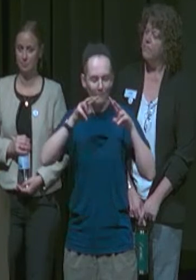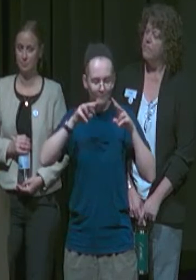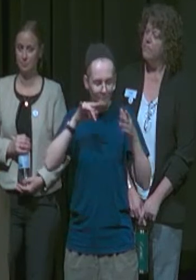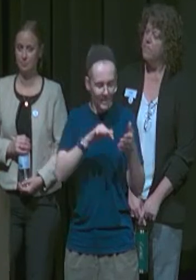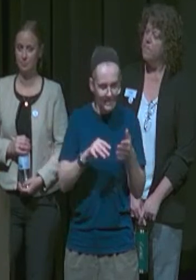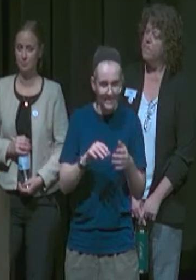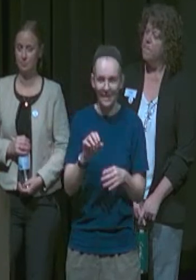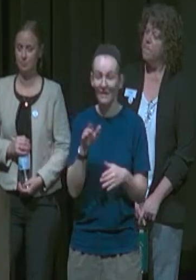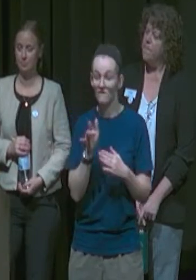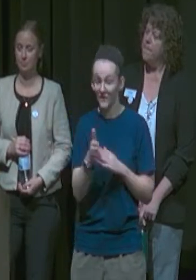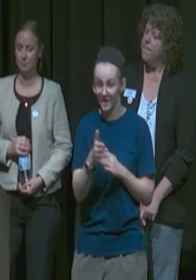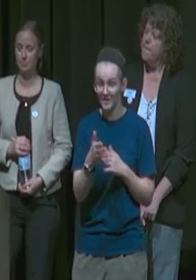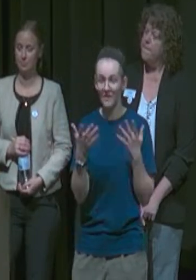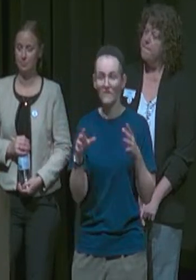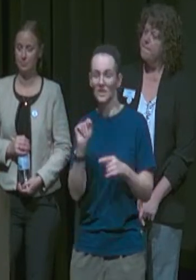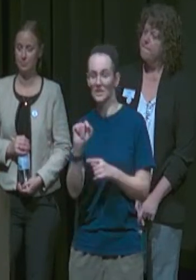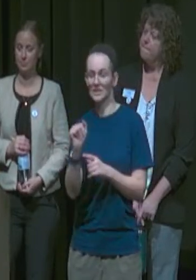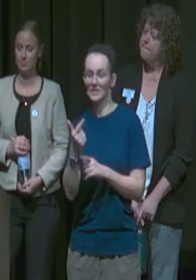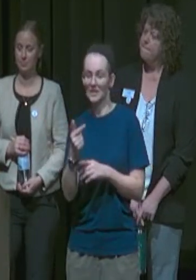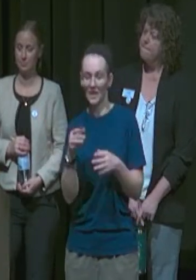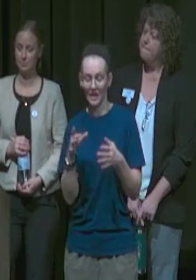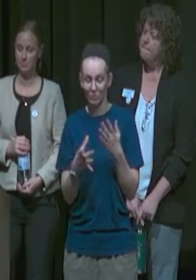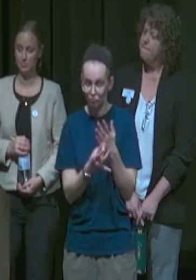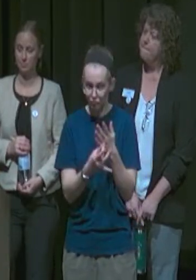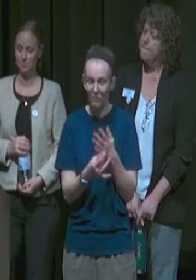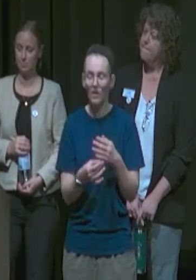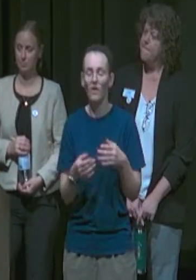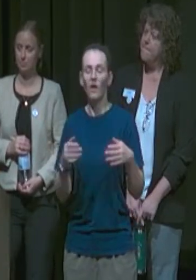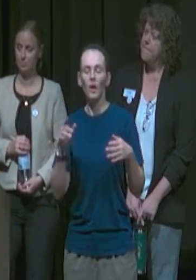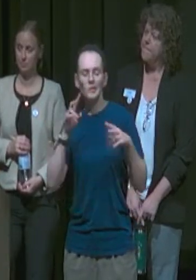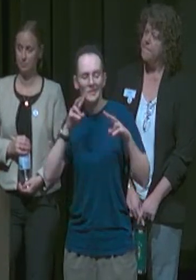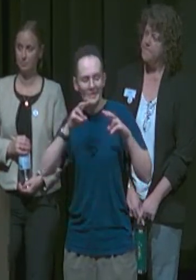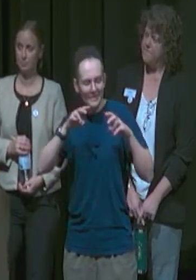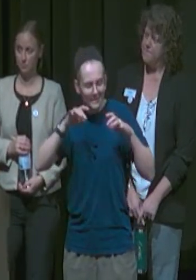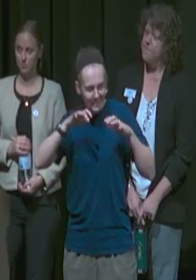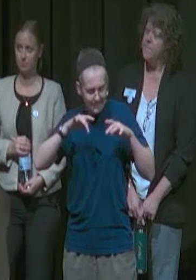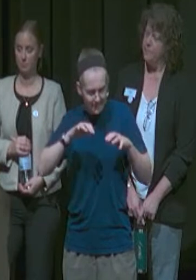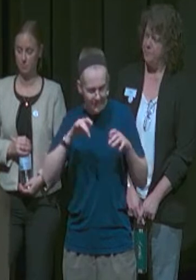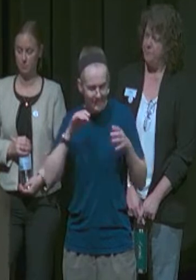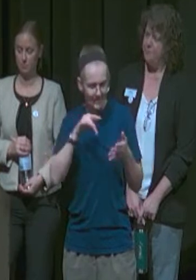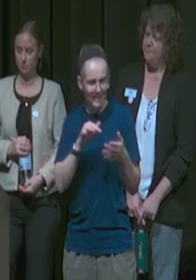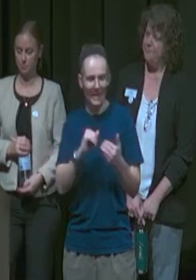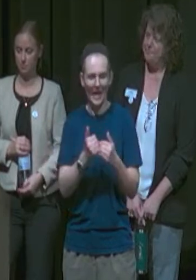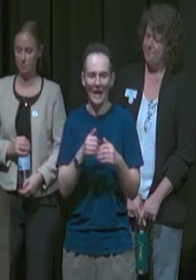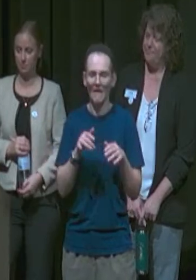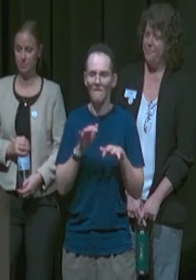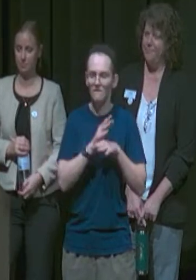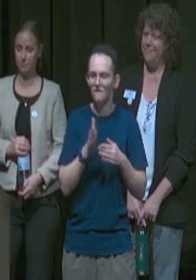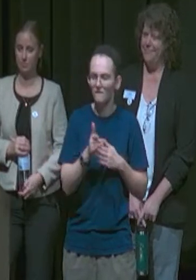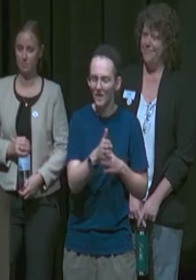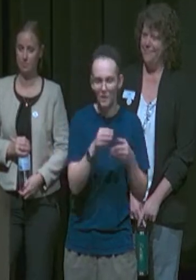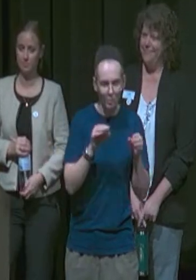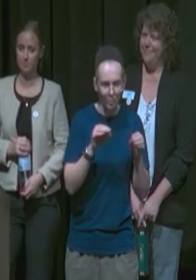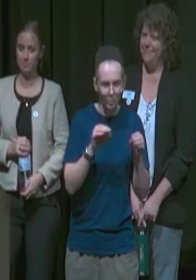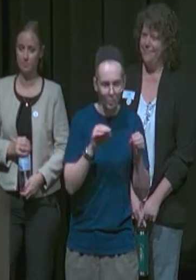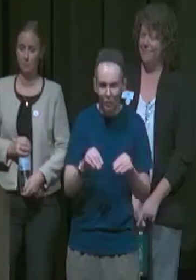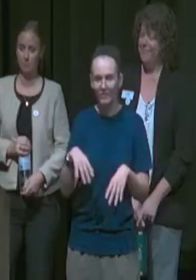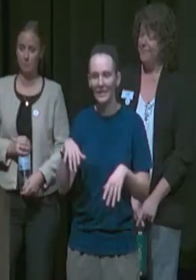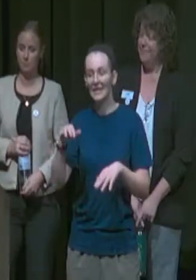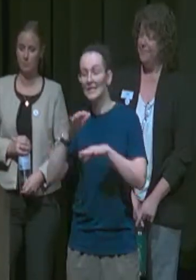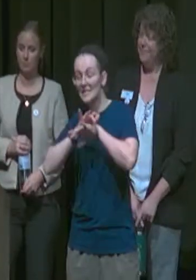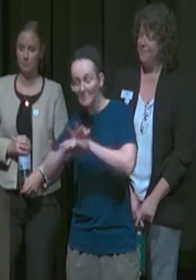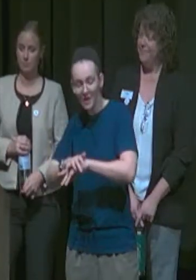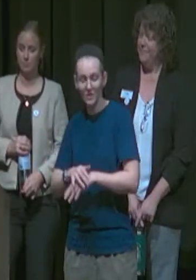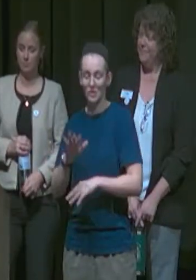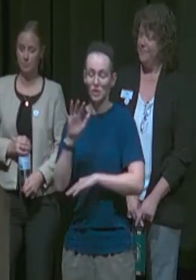pit tagged and are looking at how fish move. They're doing spider surveys, they're doing plants and trees.